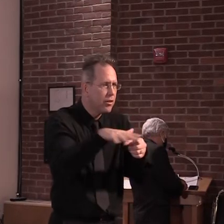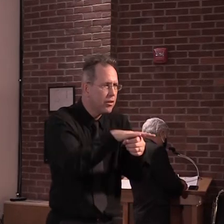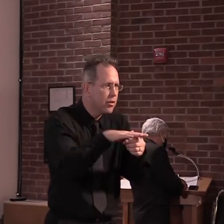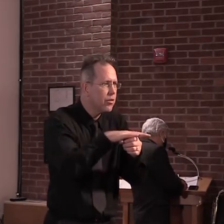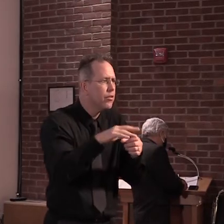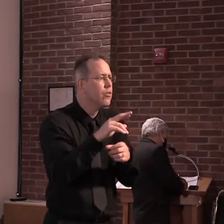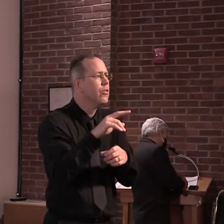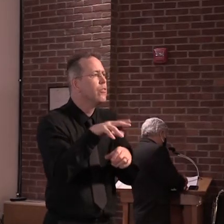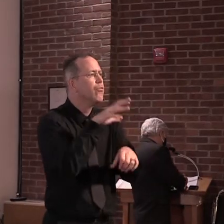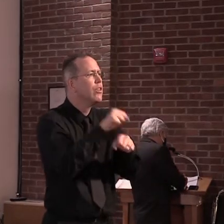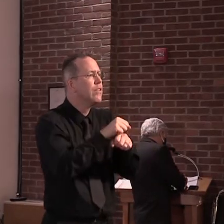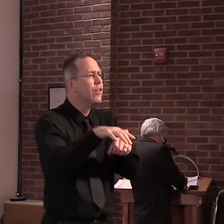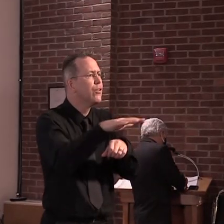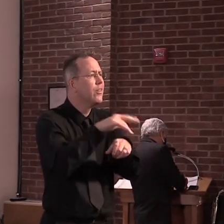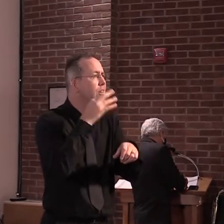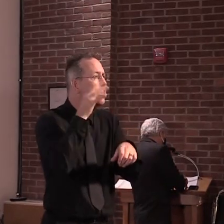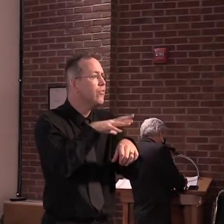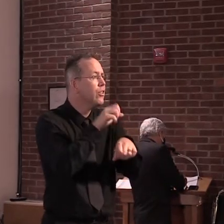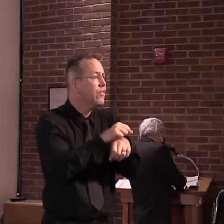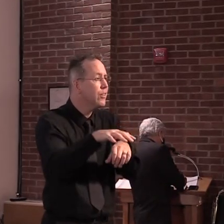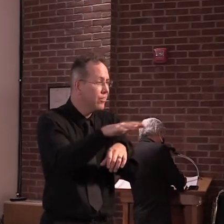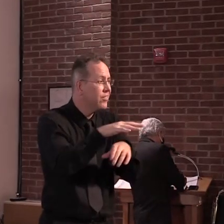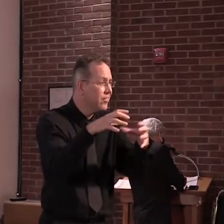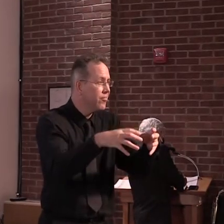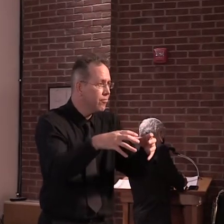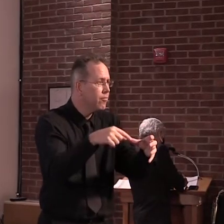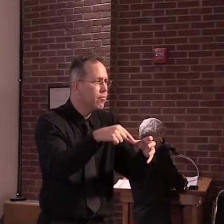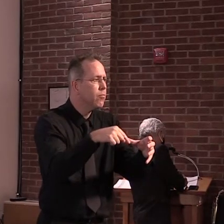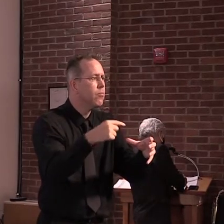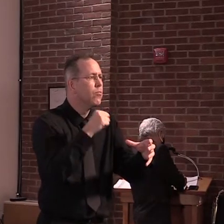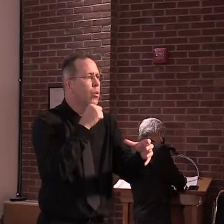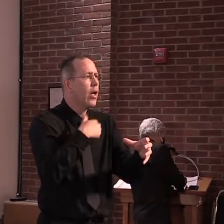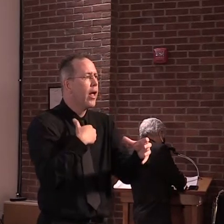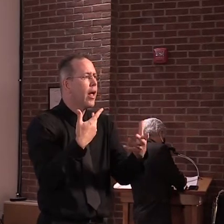from actual potable water